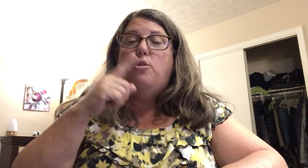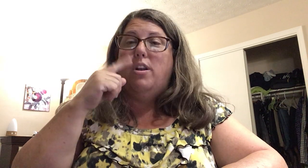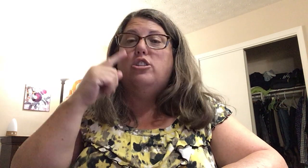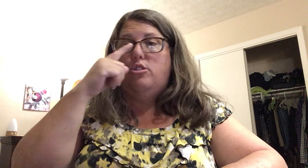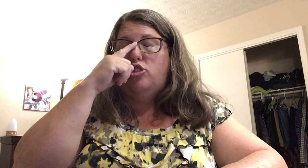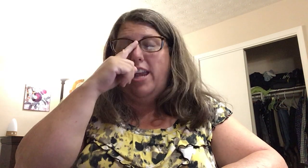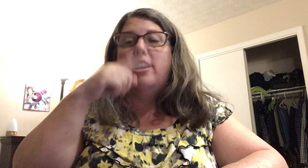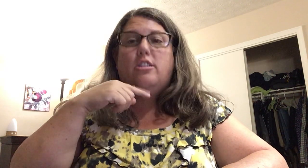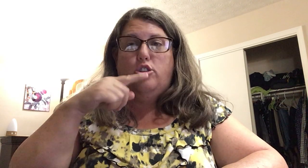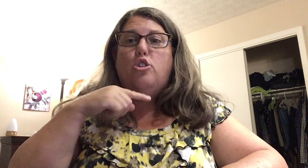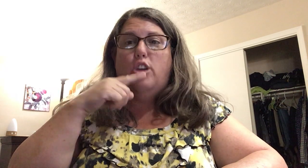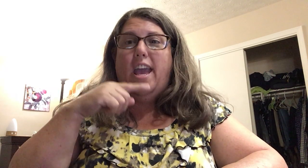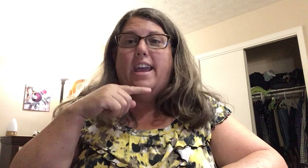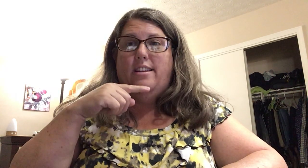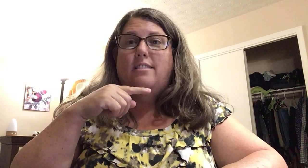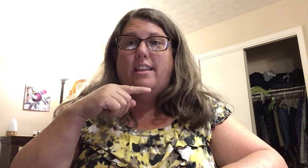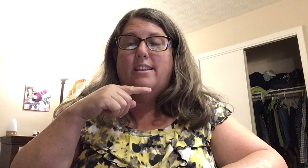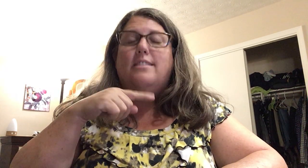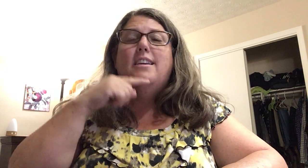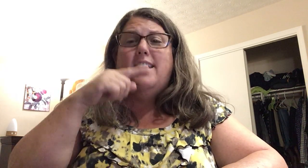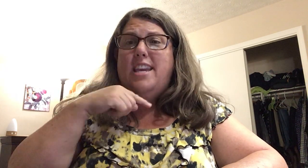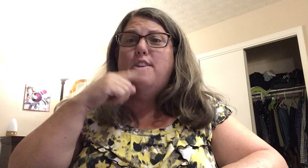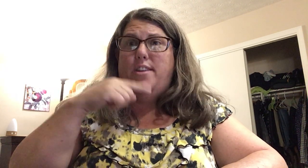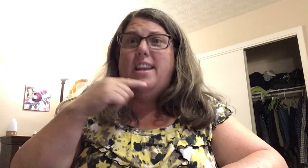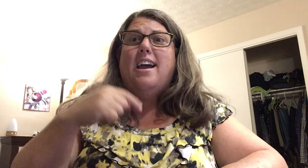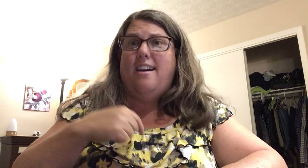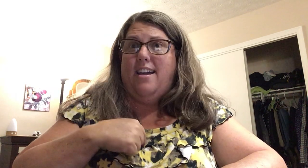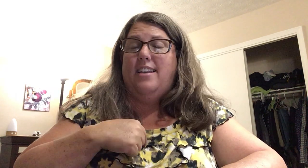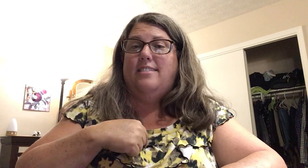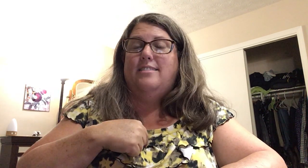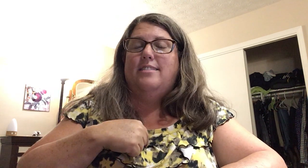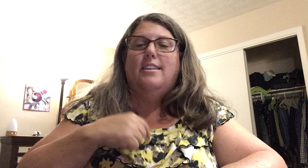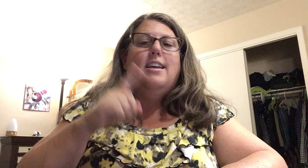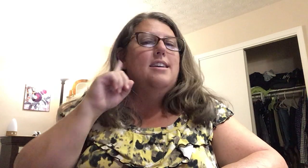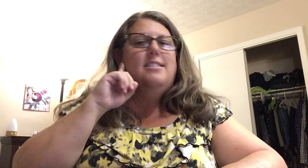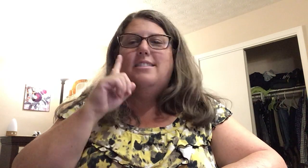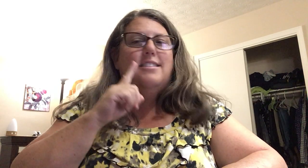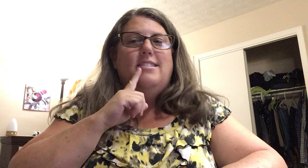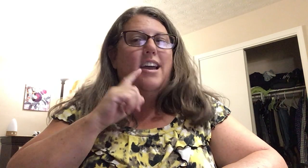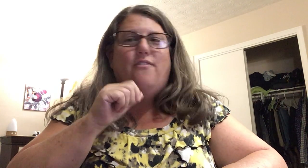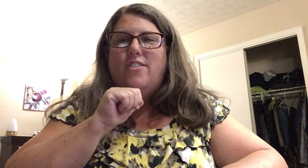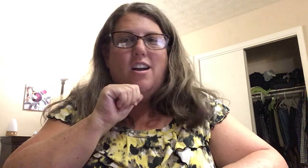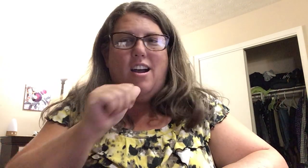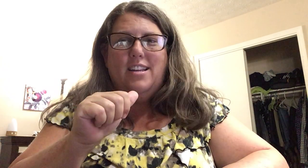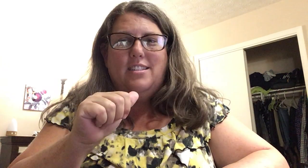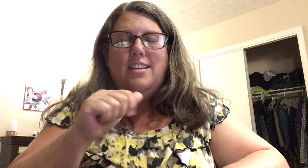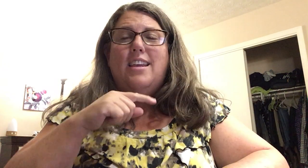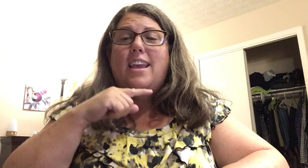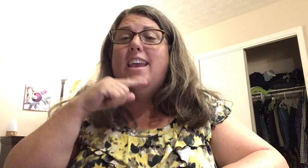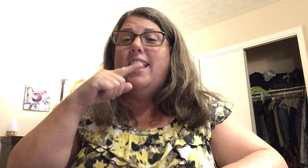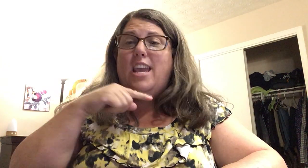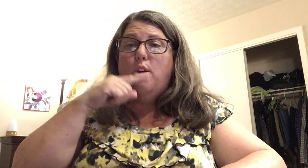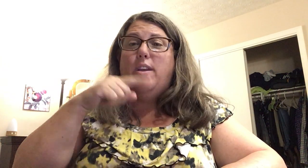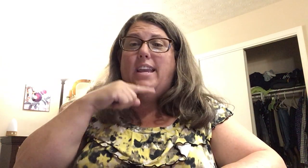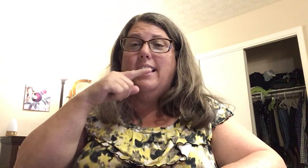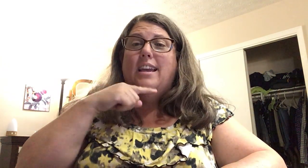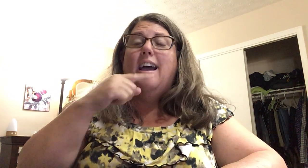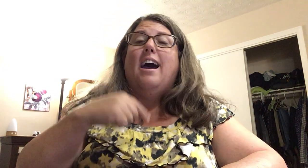want to do your head like this. Hearing, I. Deaf, not, hearing,